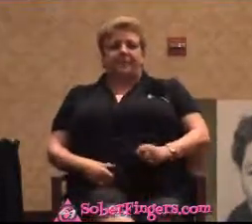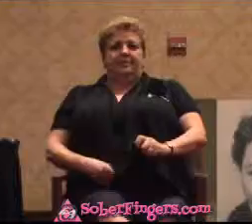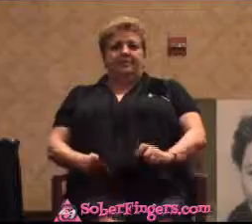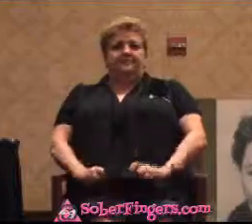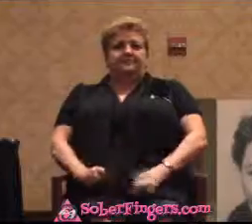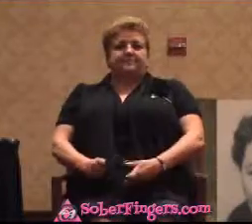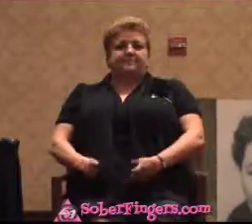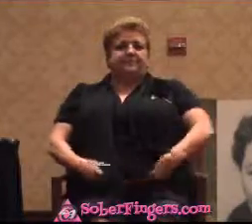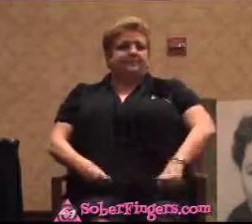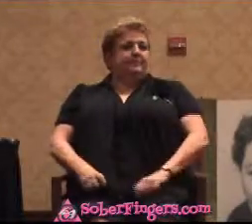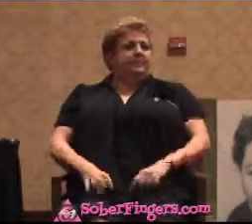So,